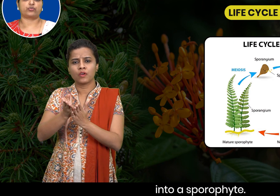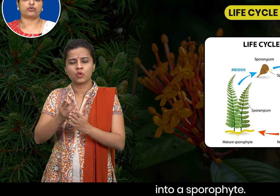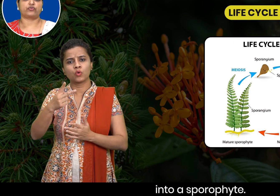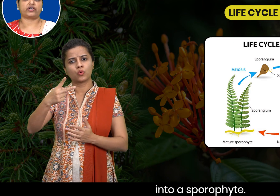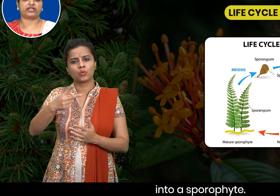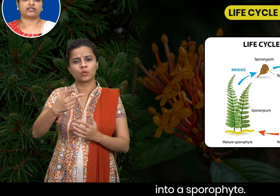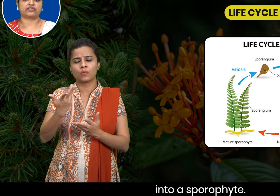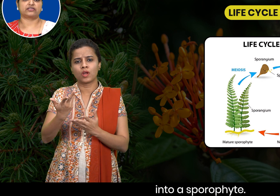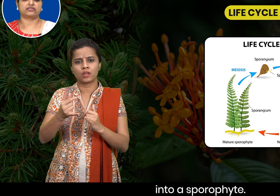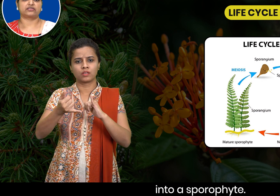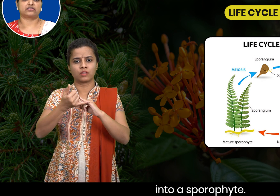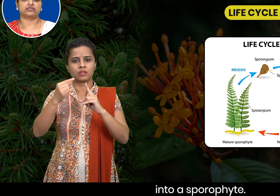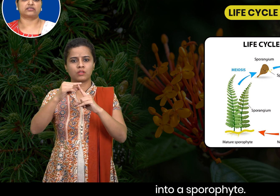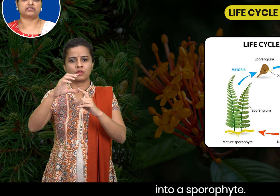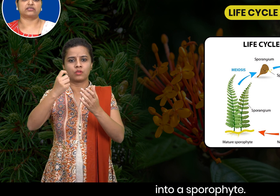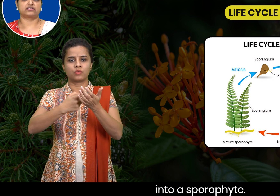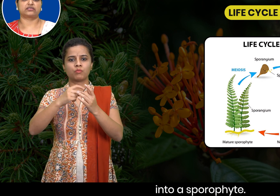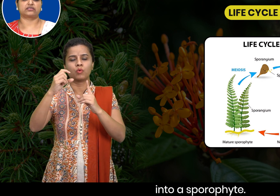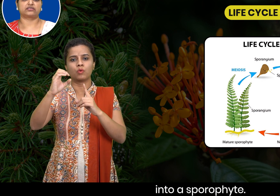into sporophyte.